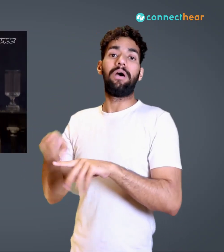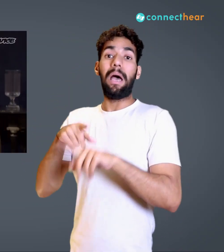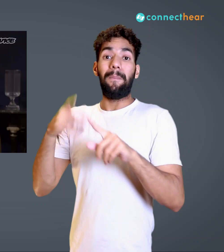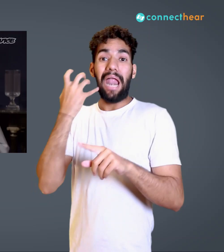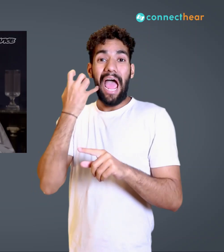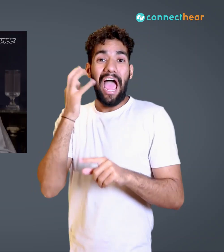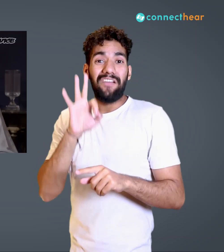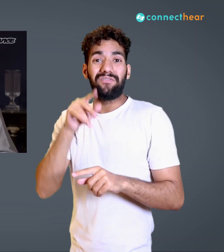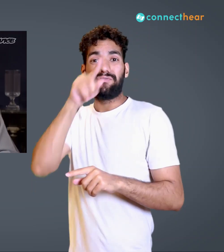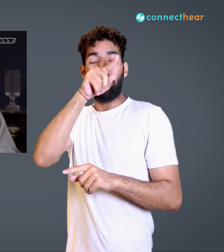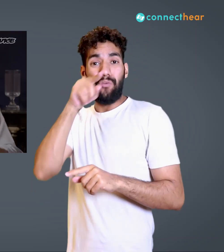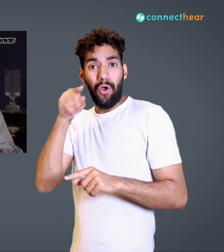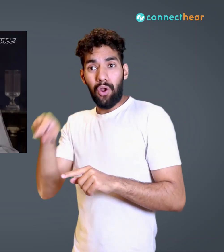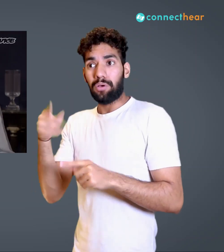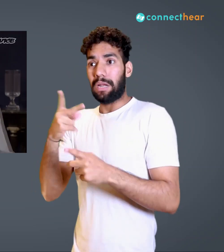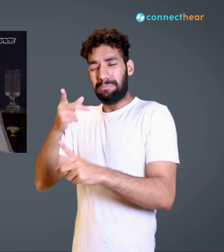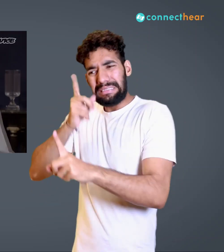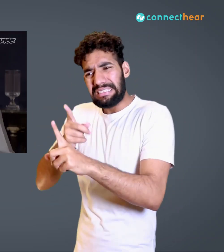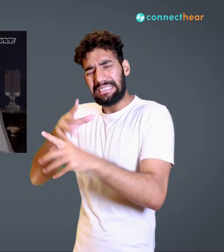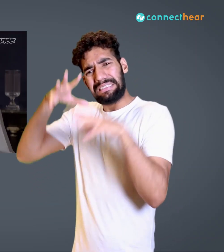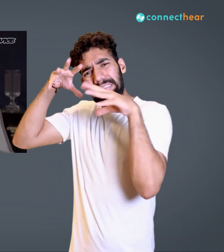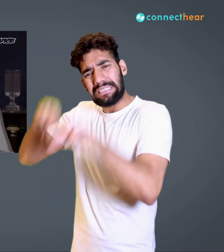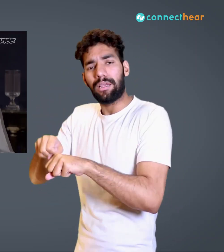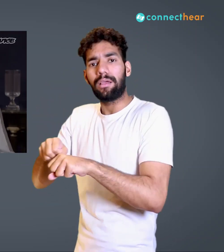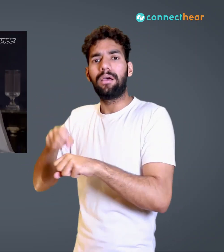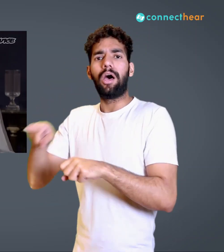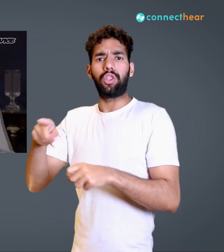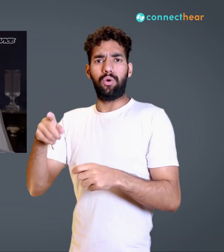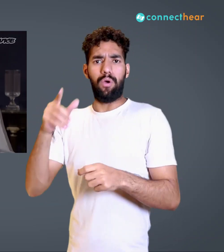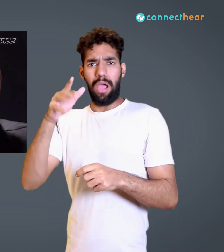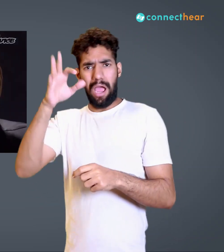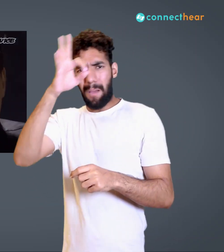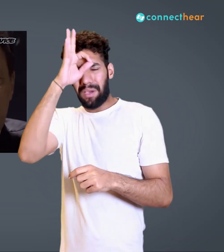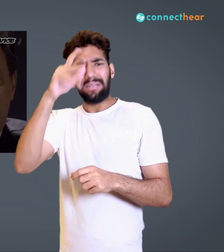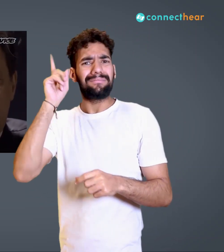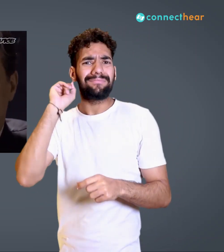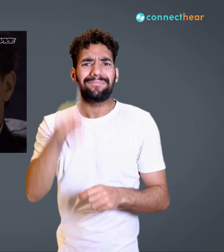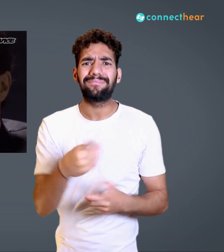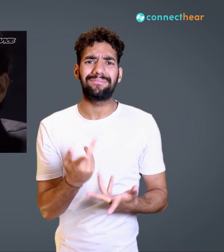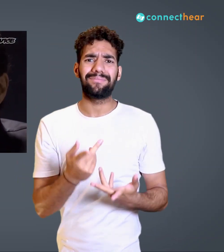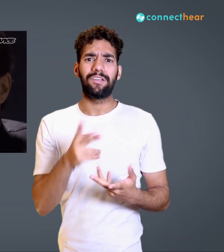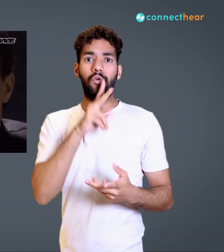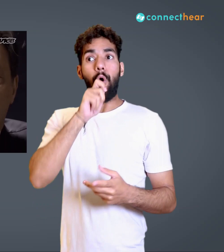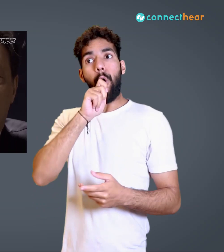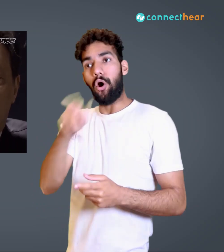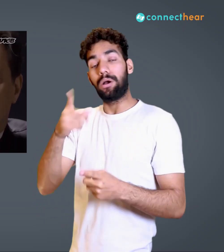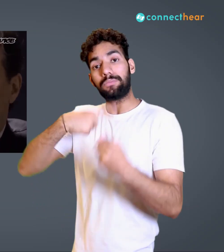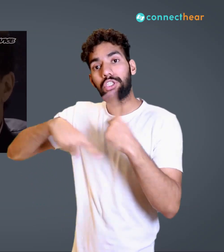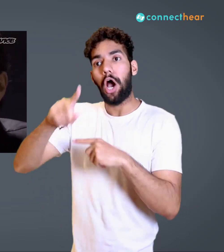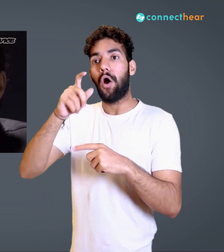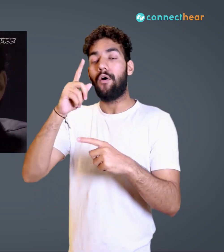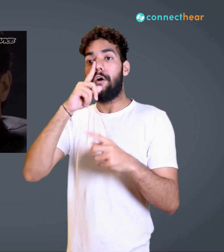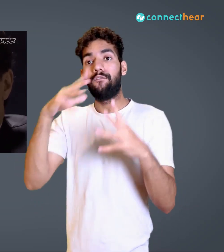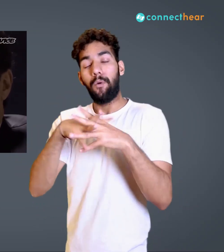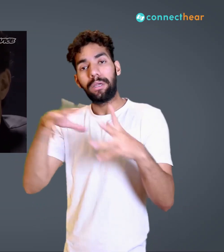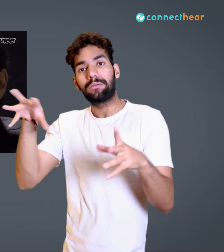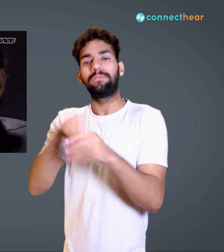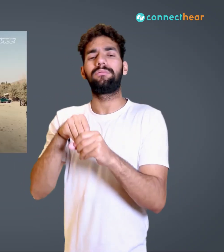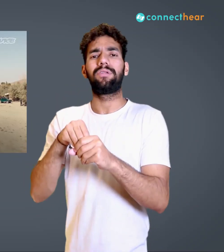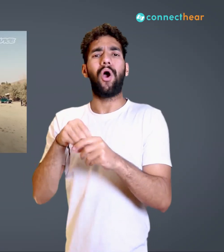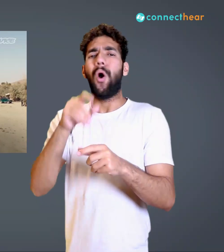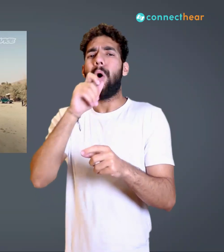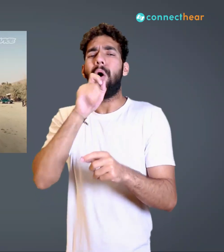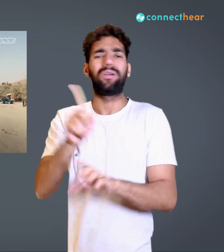if you isolate them, what leverage has any country got left now to tell them to send your girls to school or human rights? You